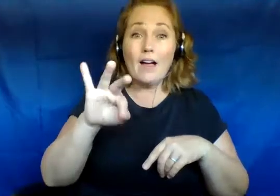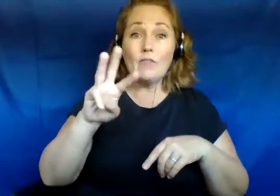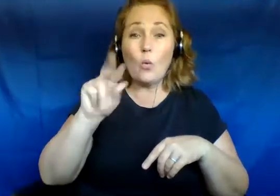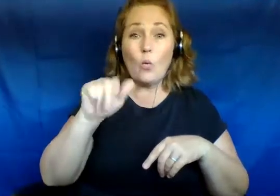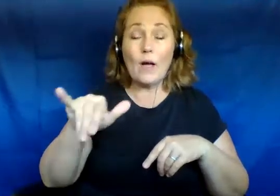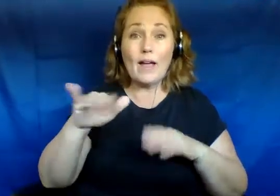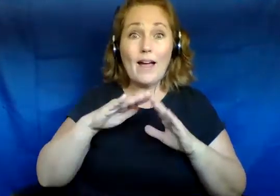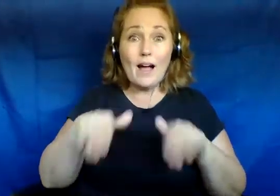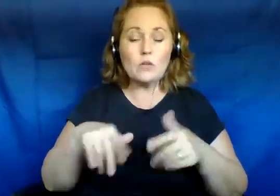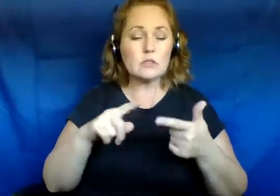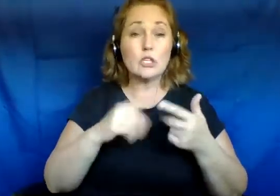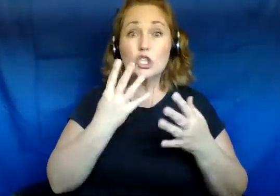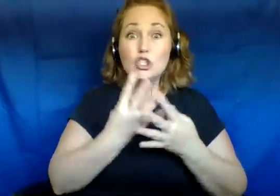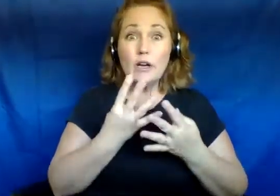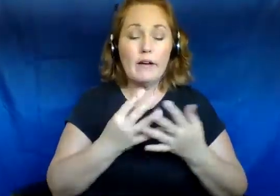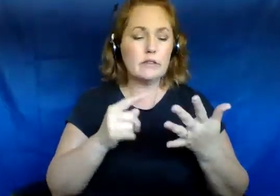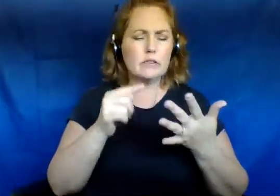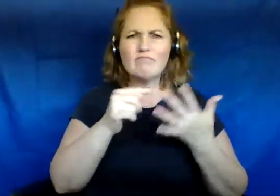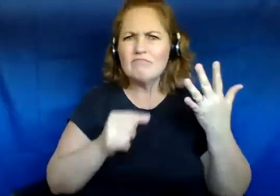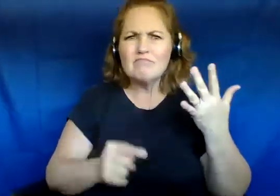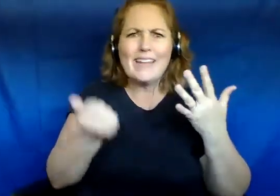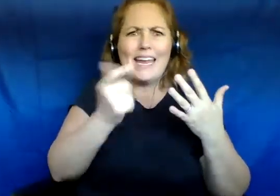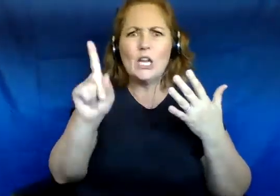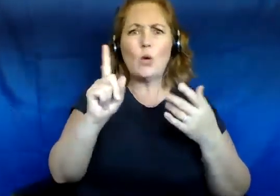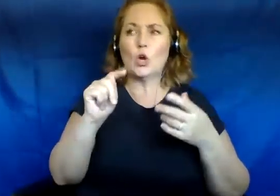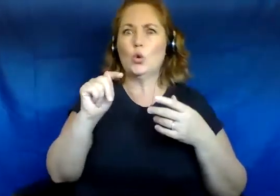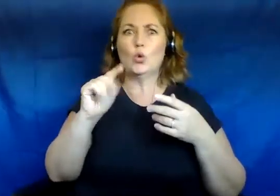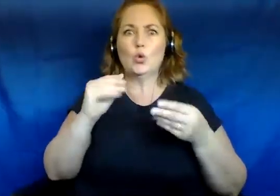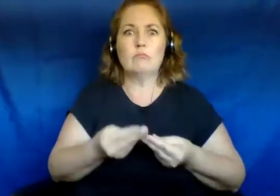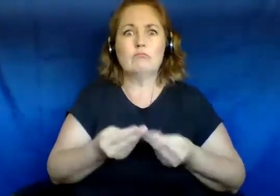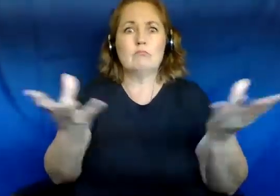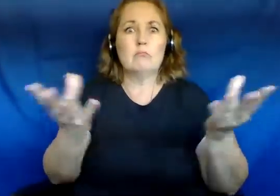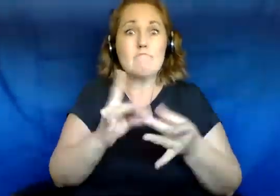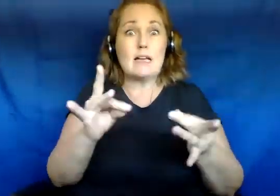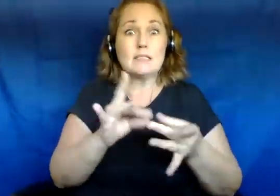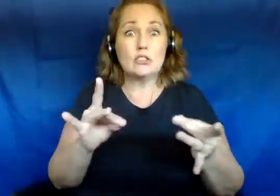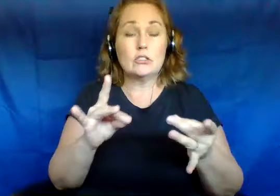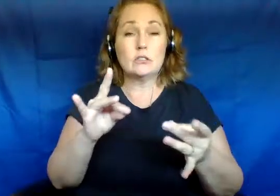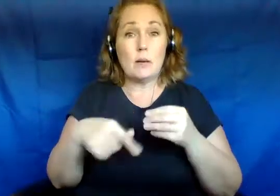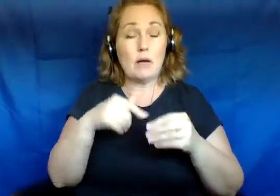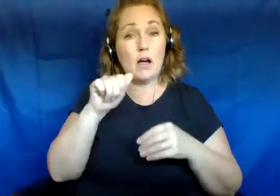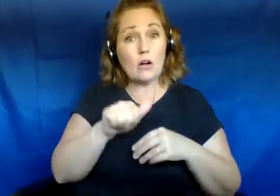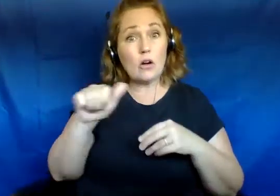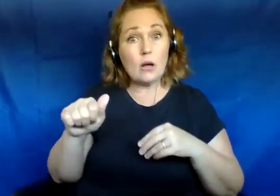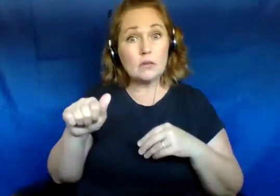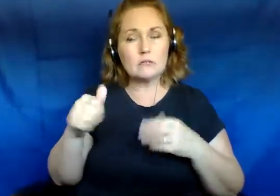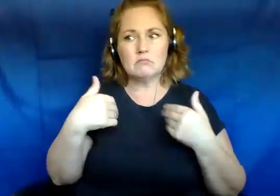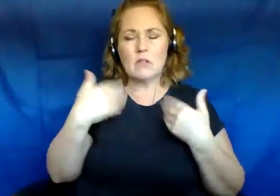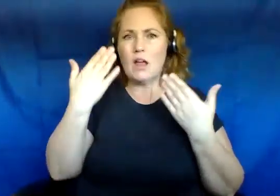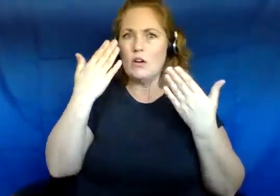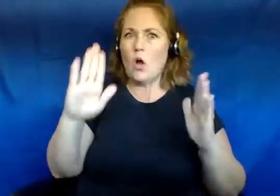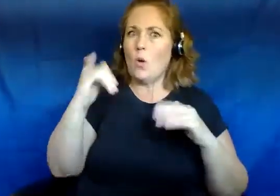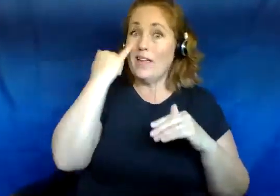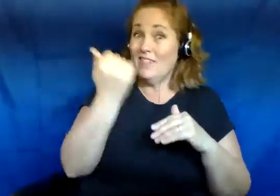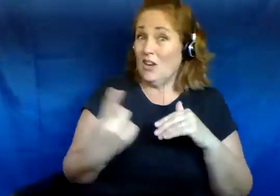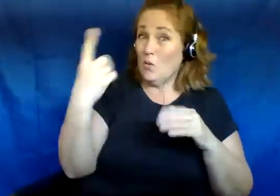jails. I go to anywhere I can go and carry the message of Alcoholics Anonymous. And I don't know if